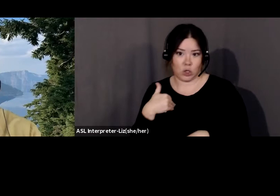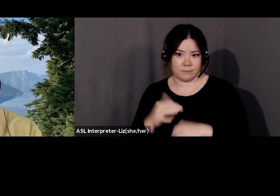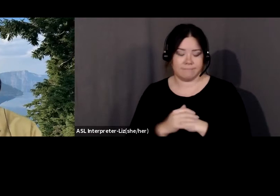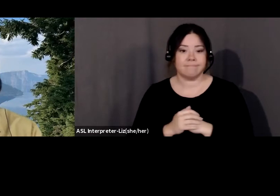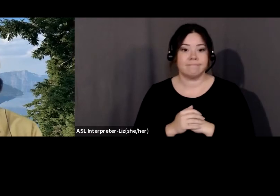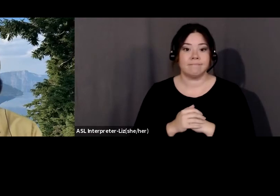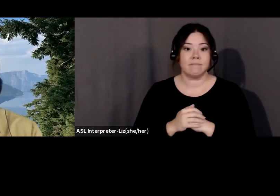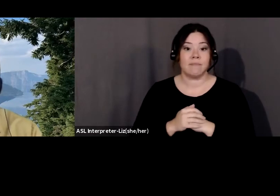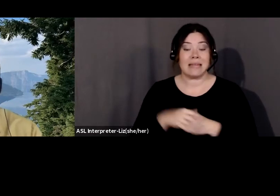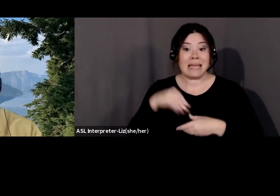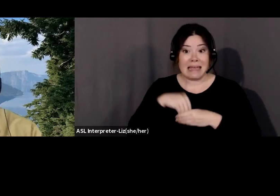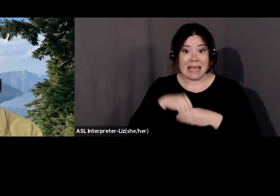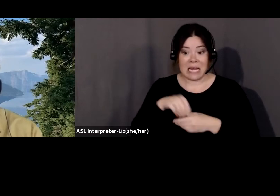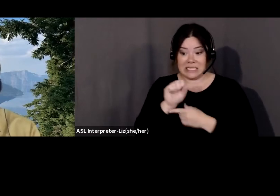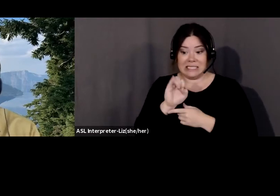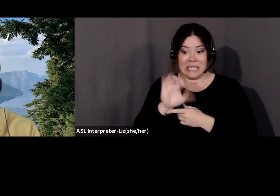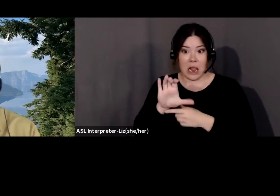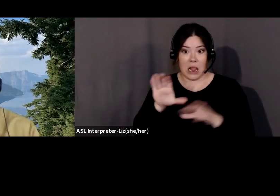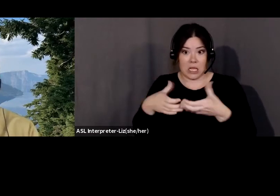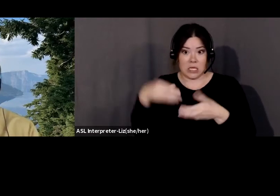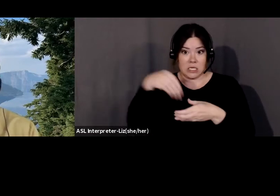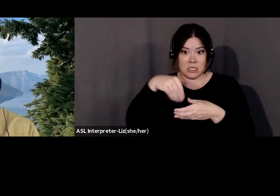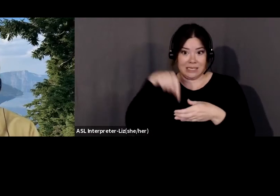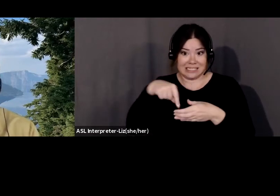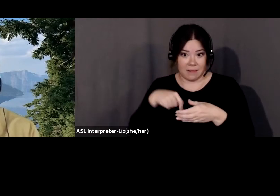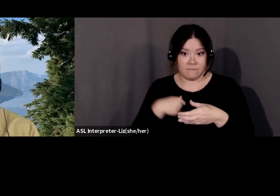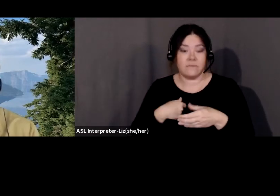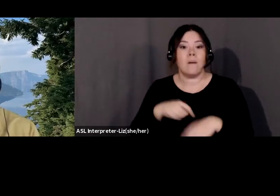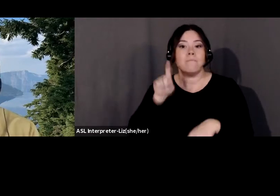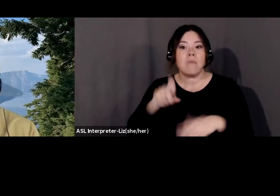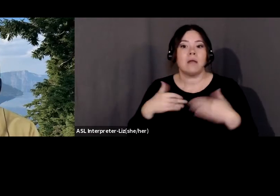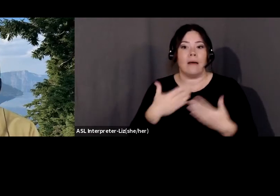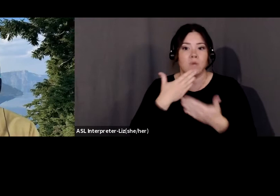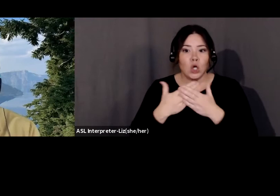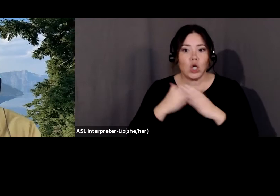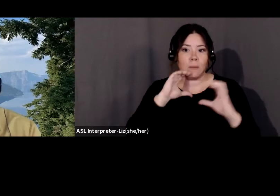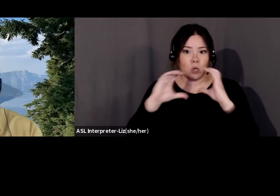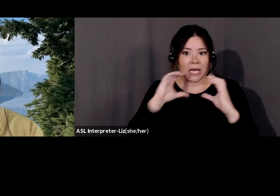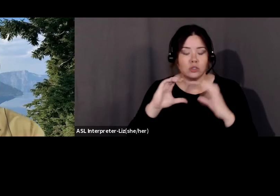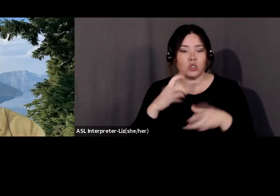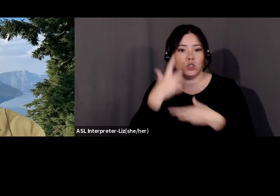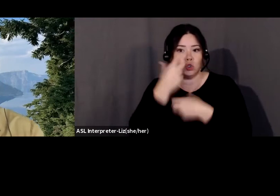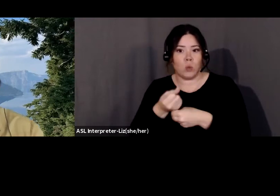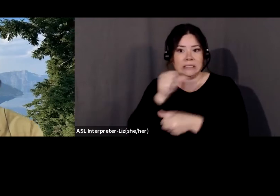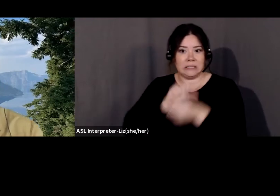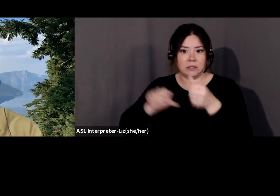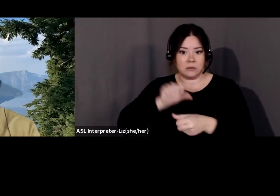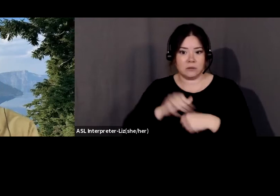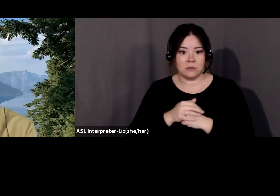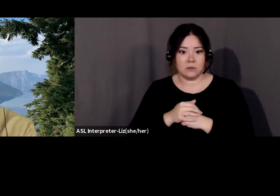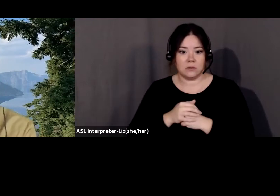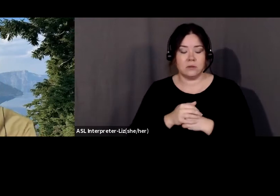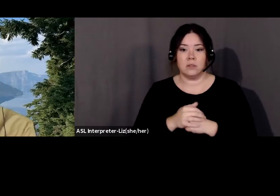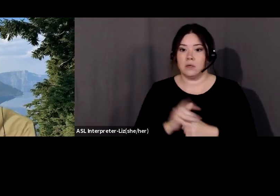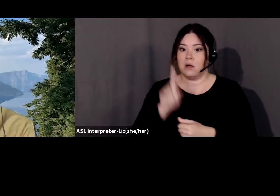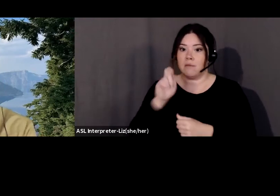SILC, we need to have good communication and trust. We need to make sure that we have consistent